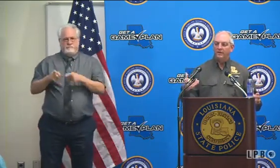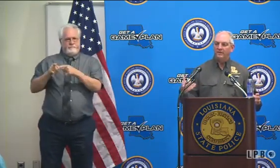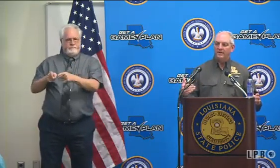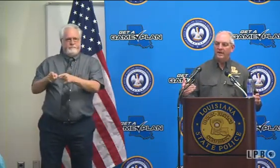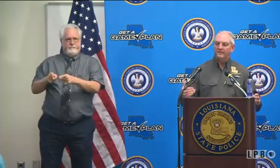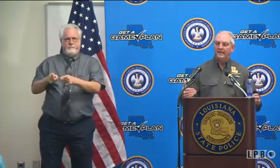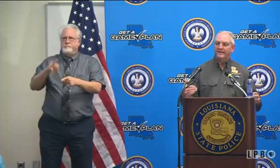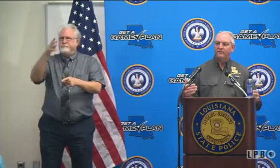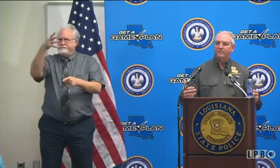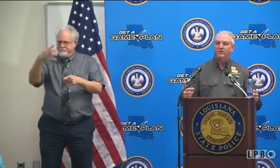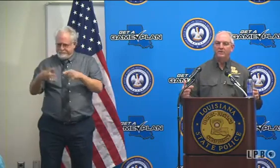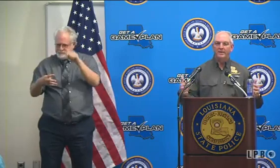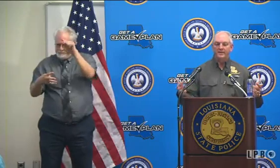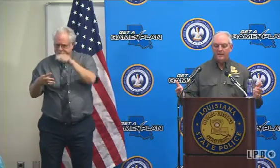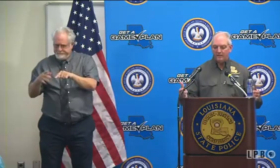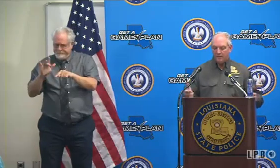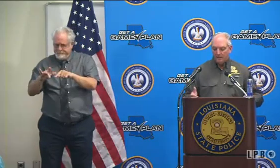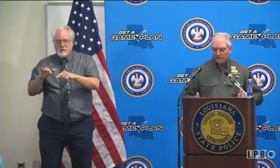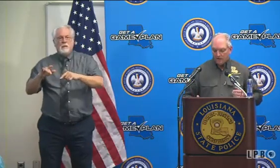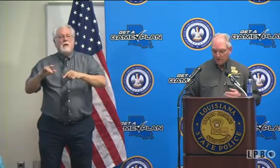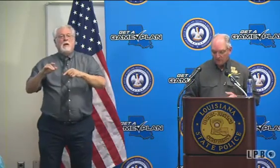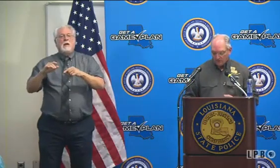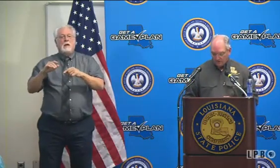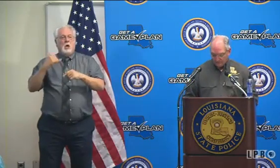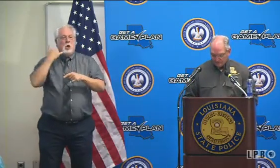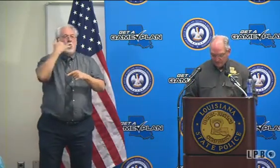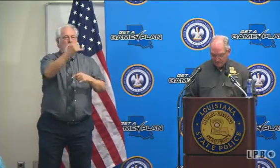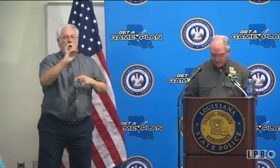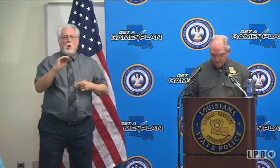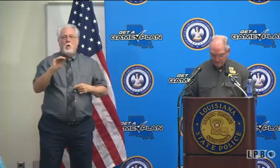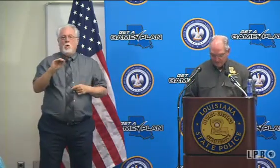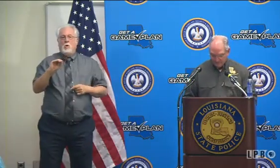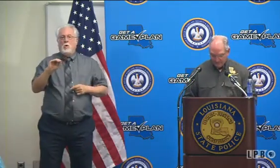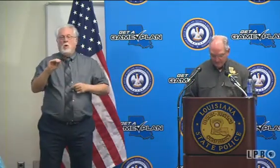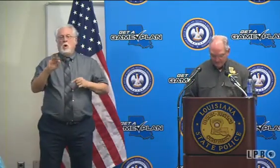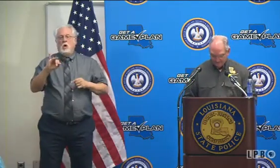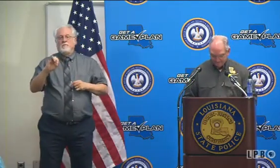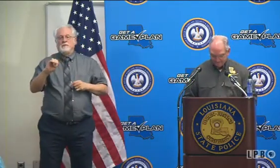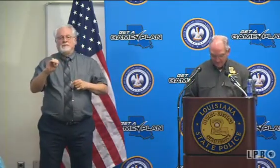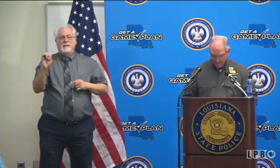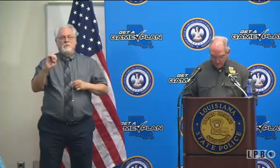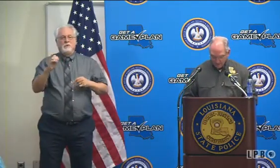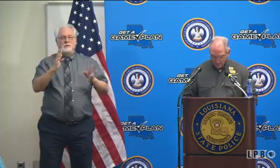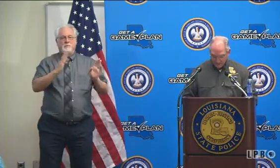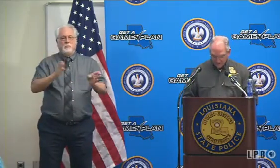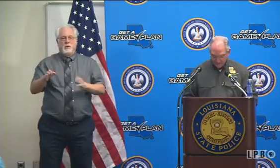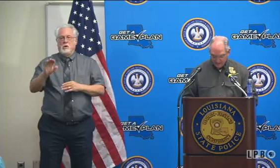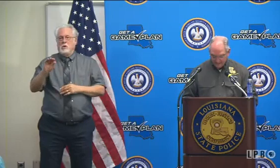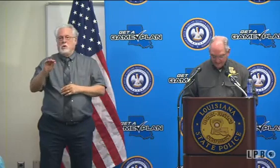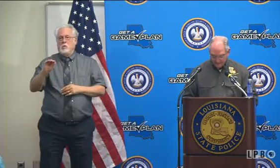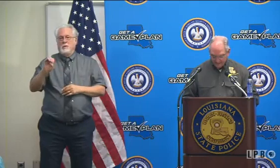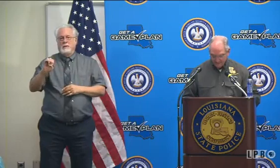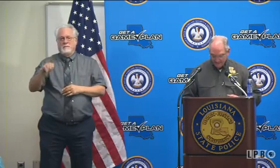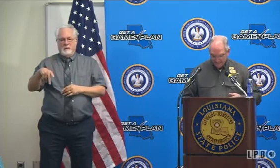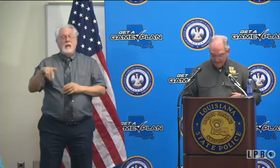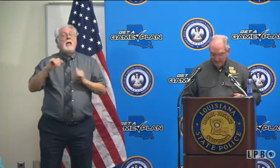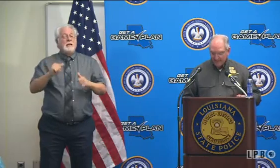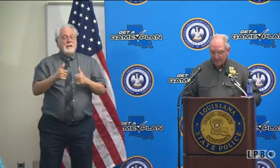go there, get the contact information, and then call your office of emergency preparedness. You can also